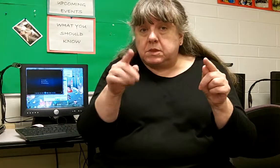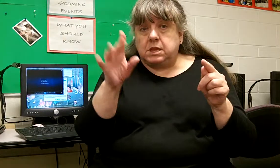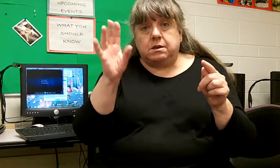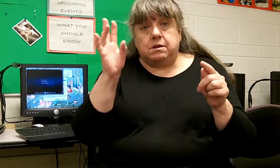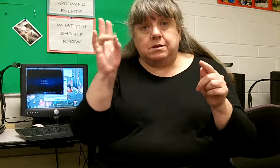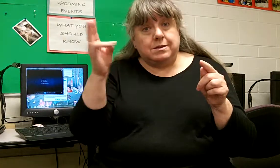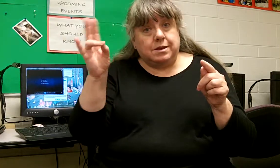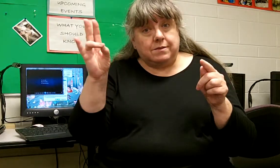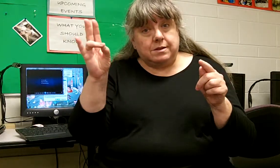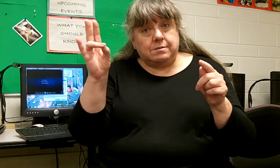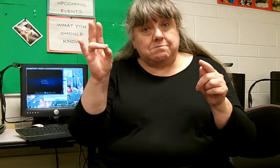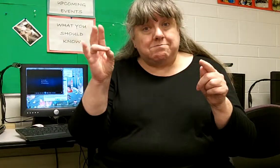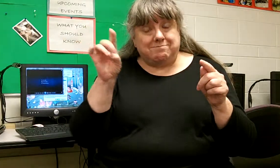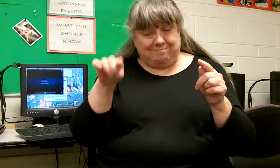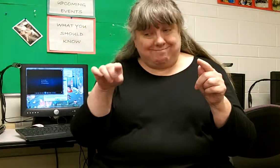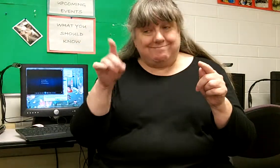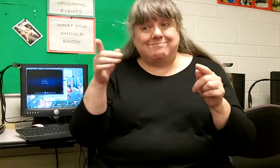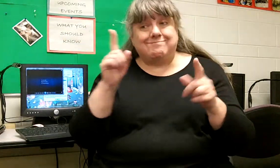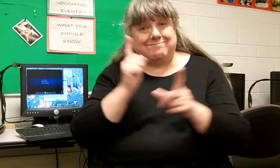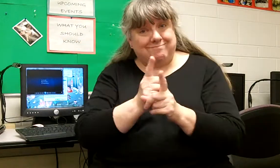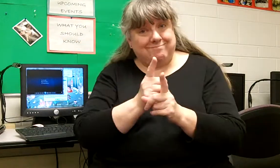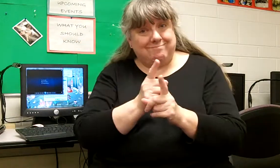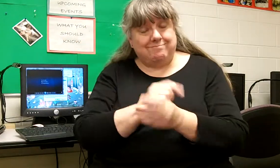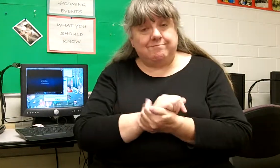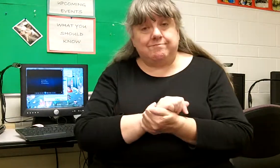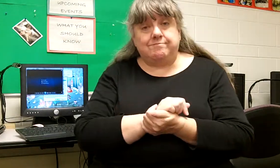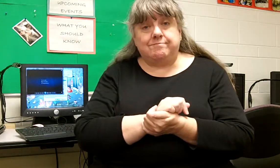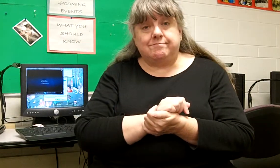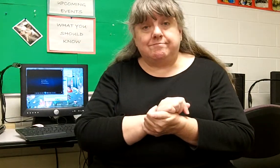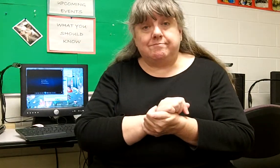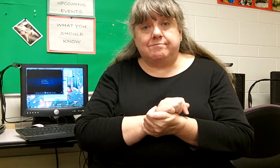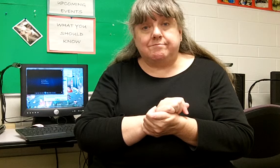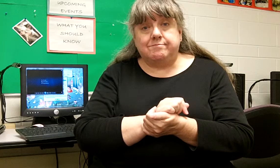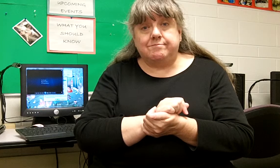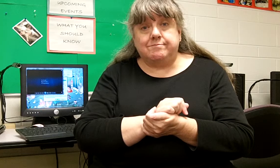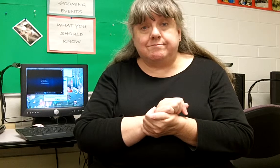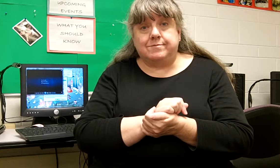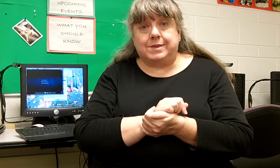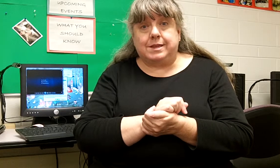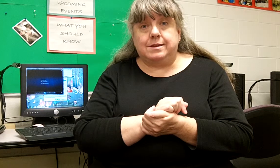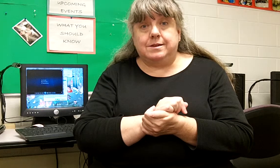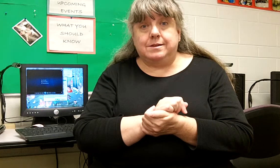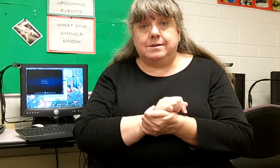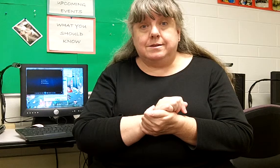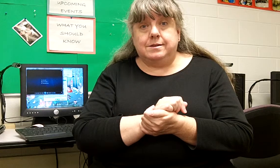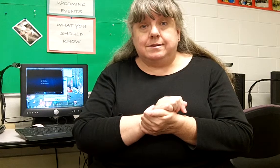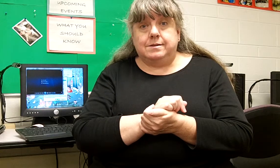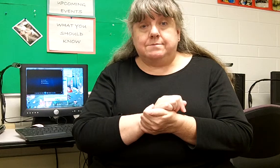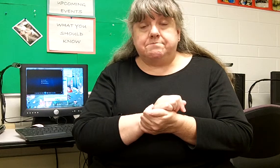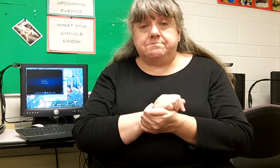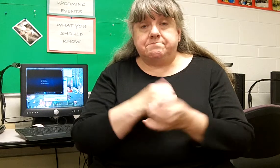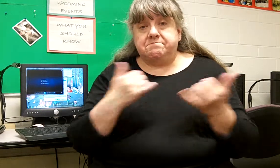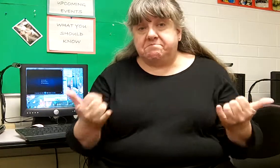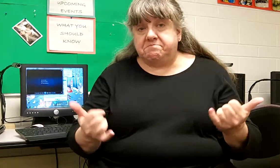answer. We could do a couple of different ones. We could say, what if I asked you what 8 plus 1